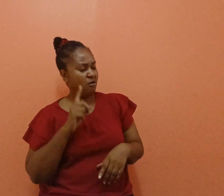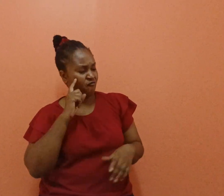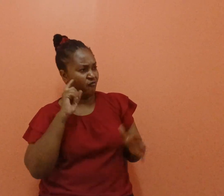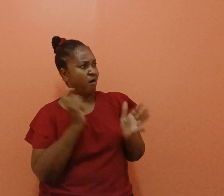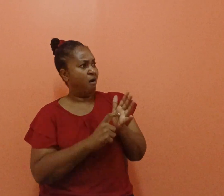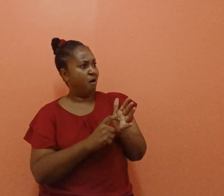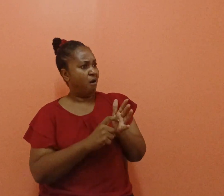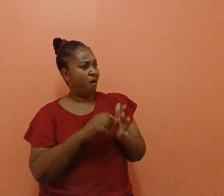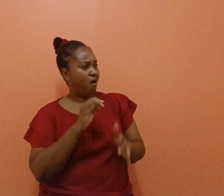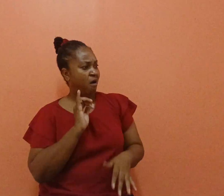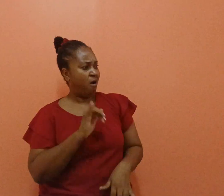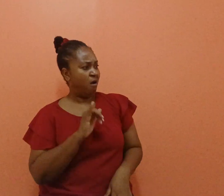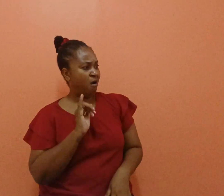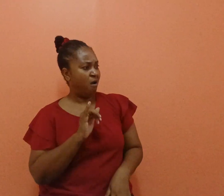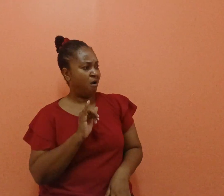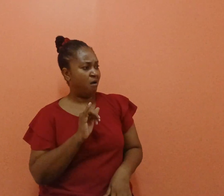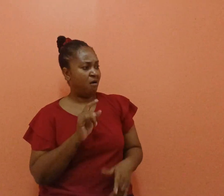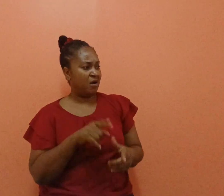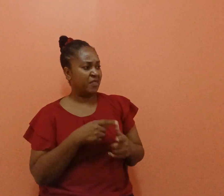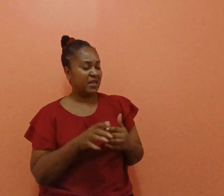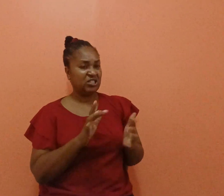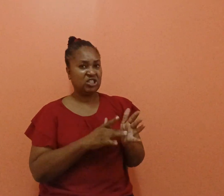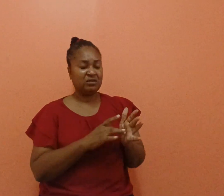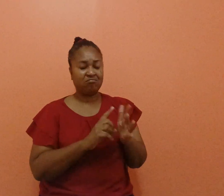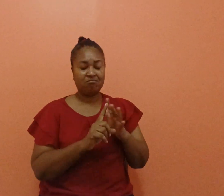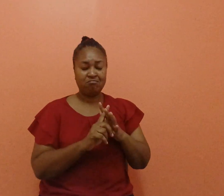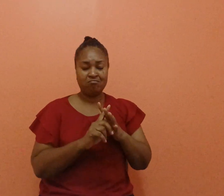And then he disappeared.